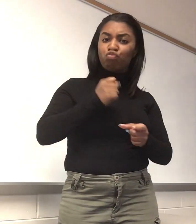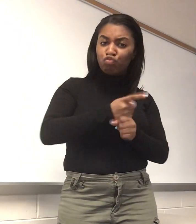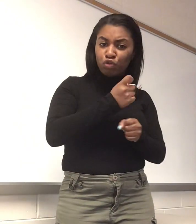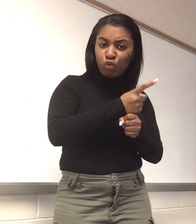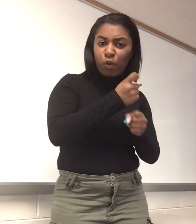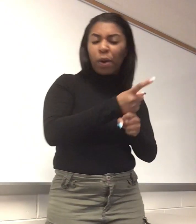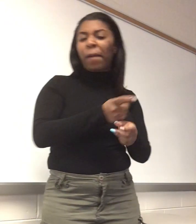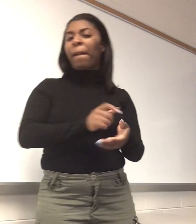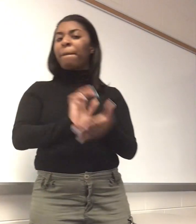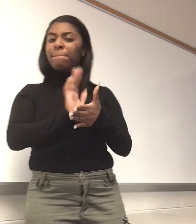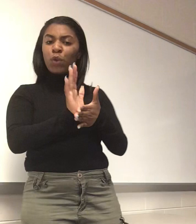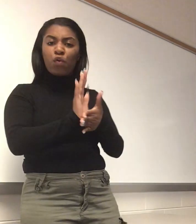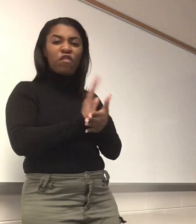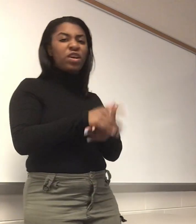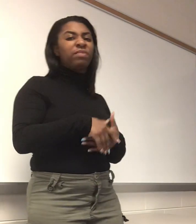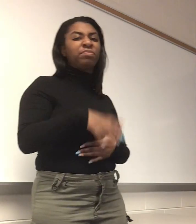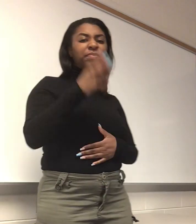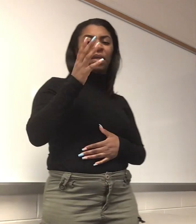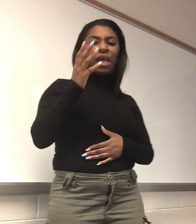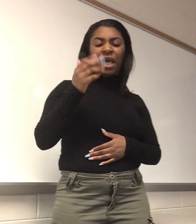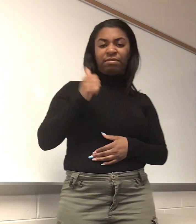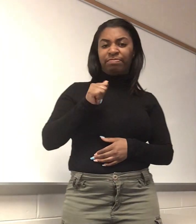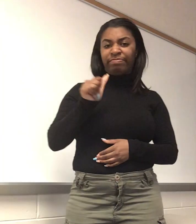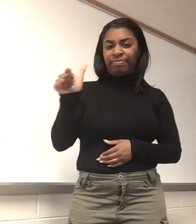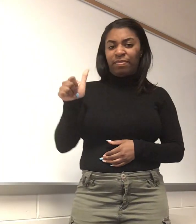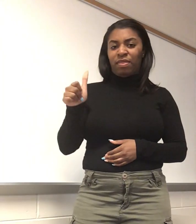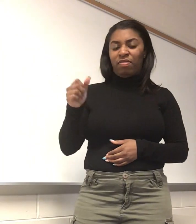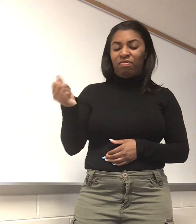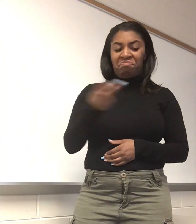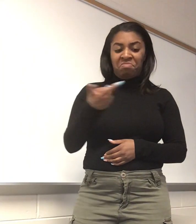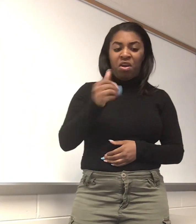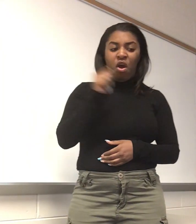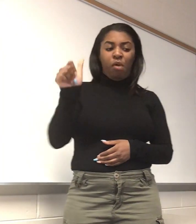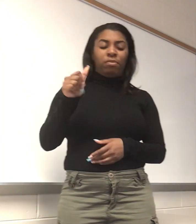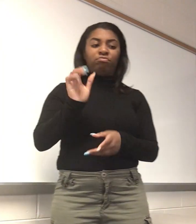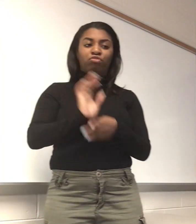And something else to look out for, this is worth jotting down. Look for